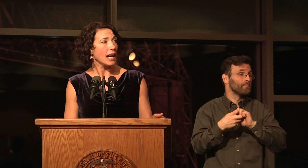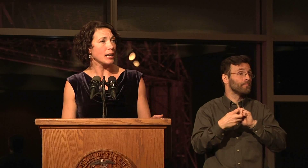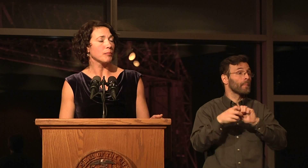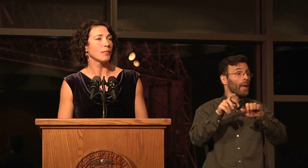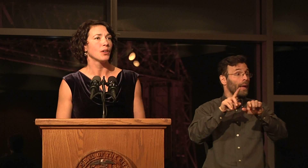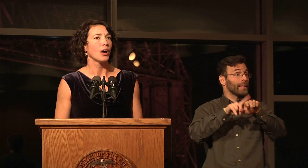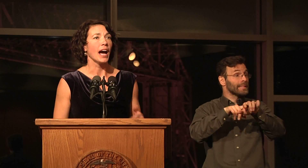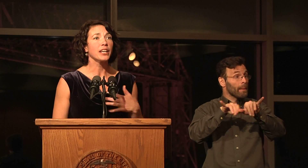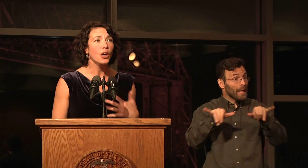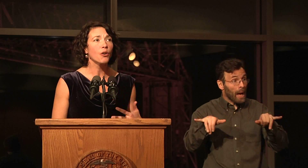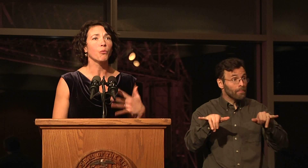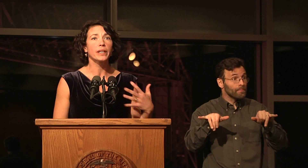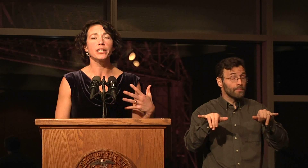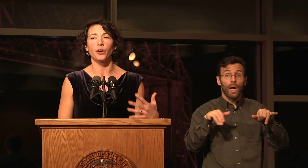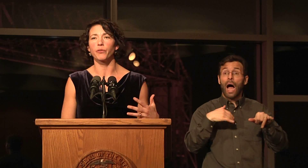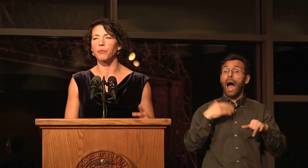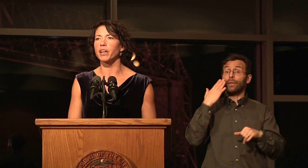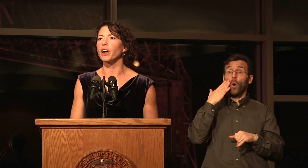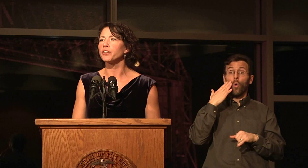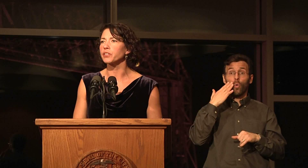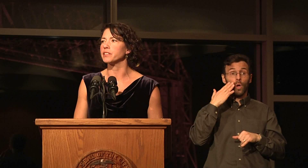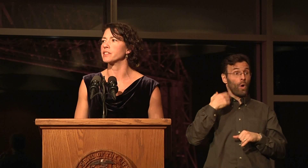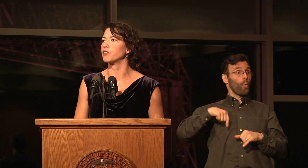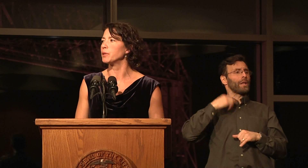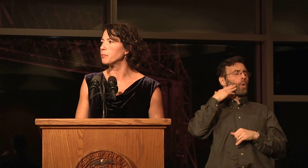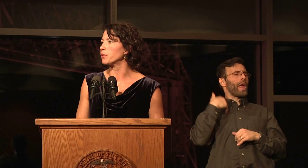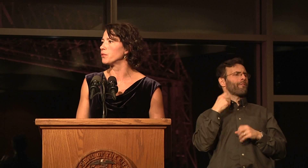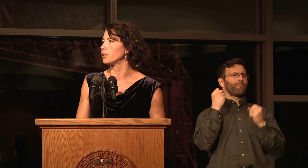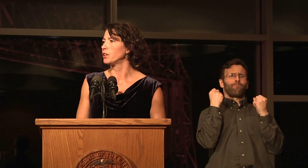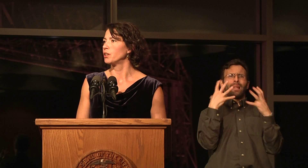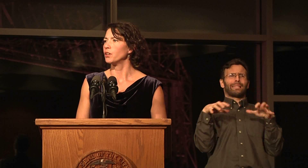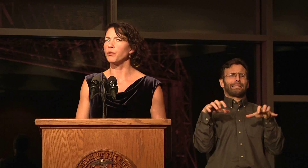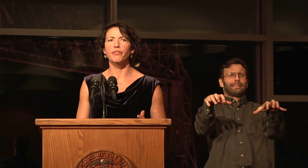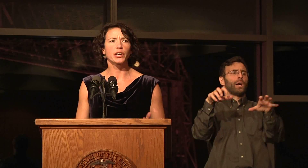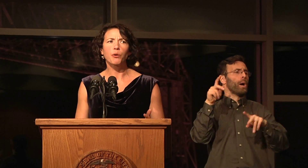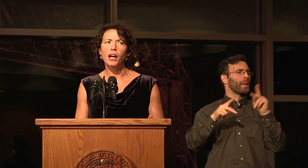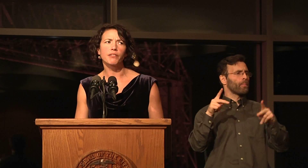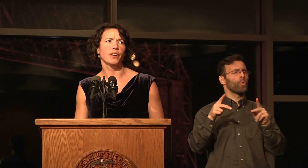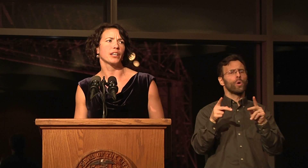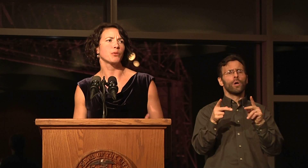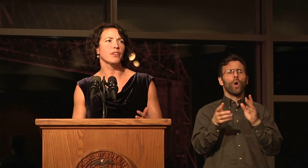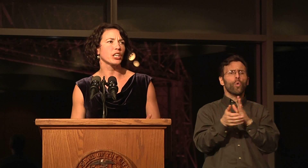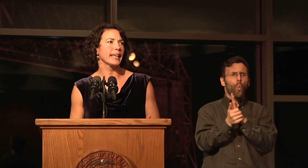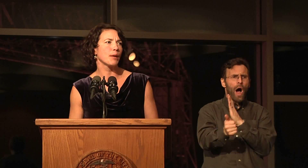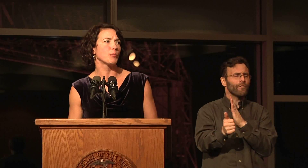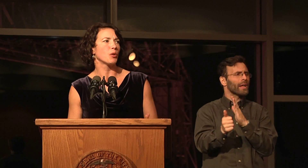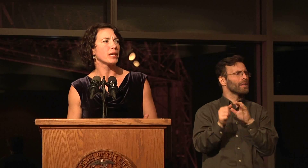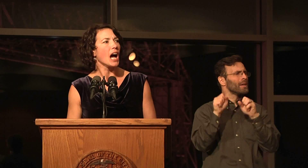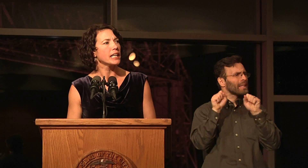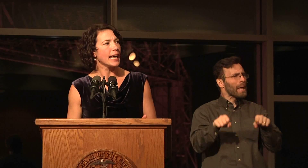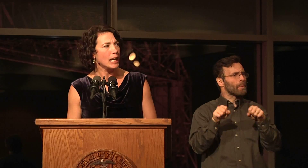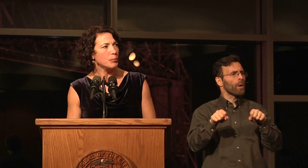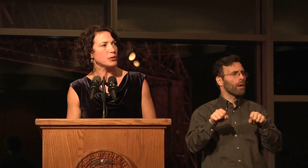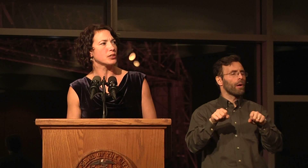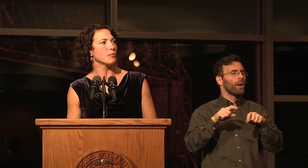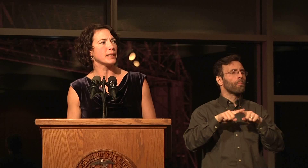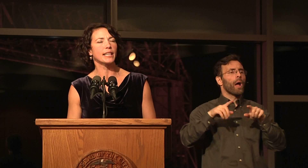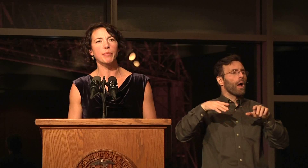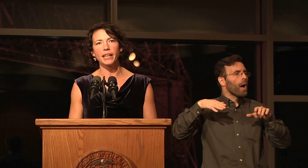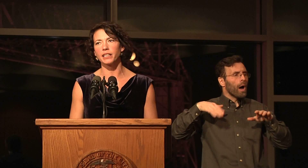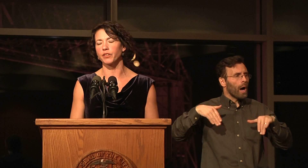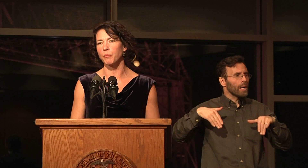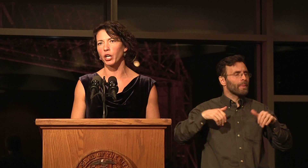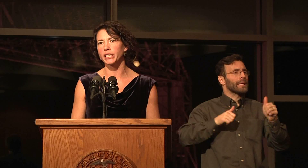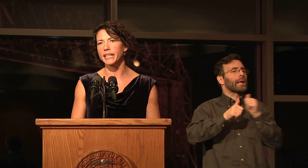same time, we know that we have hundreds of people who are very qualified, who are very capable, but unable to